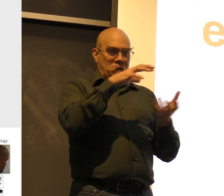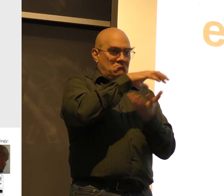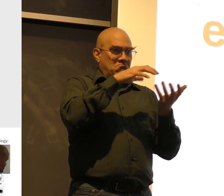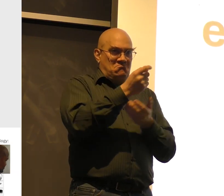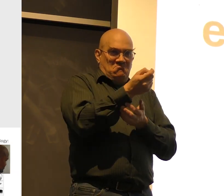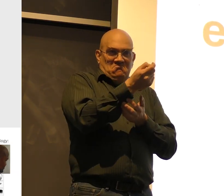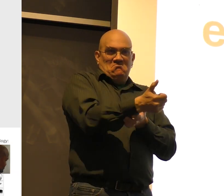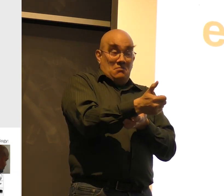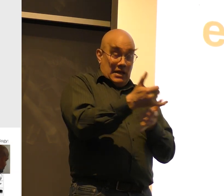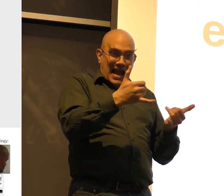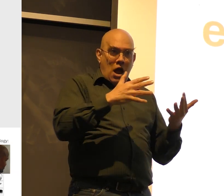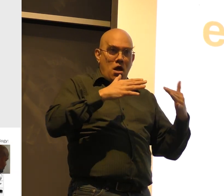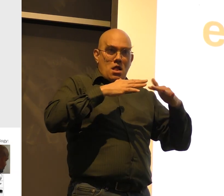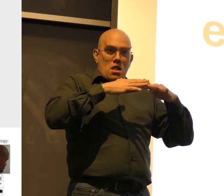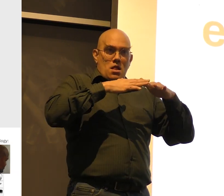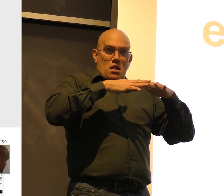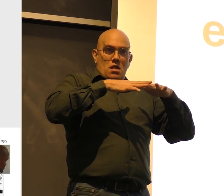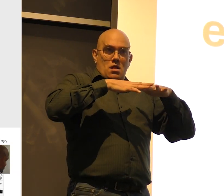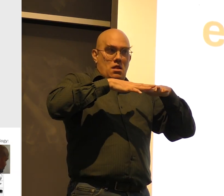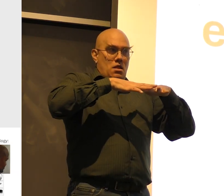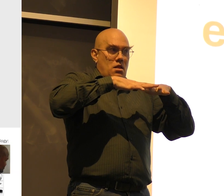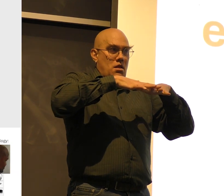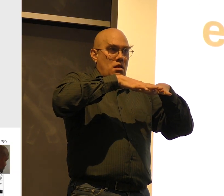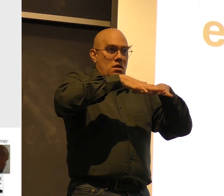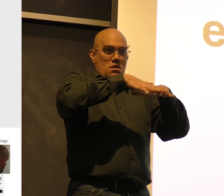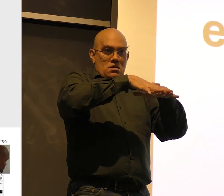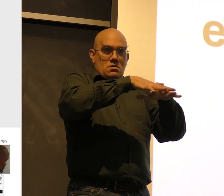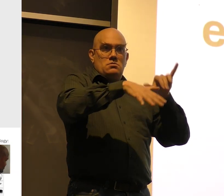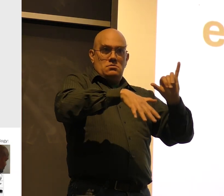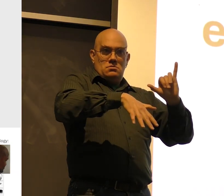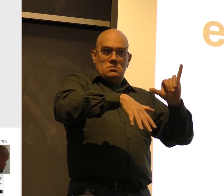and hearing world didn't mix very much, and now there's so much synergy that's happening.